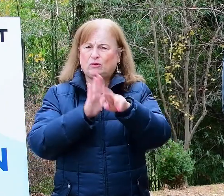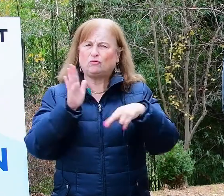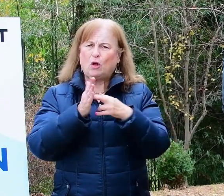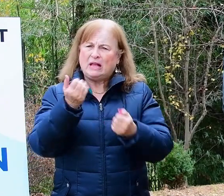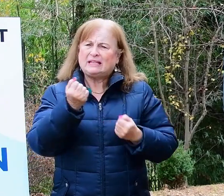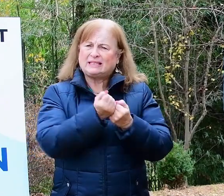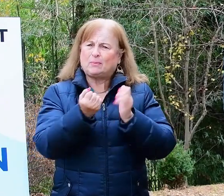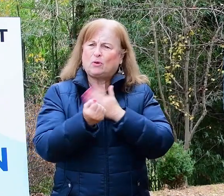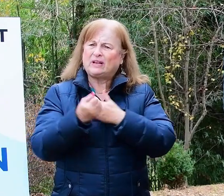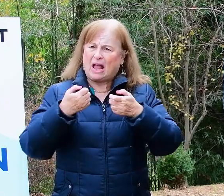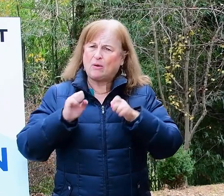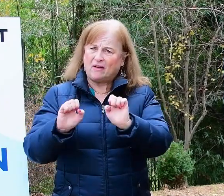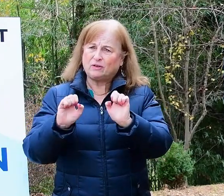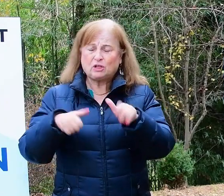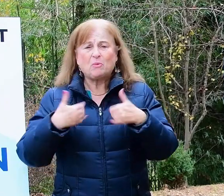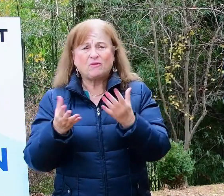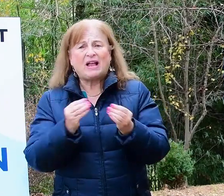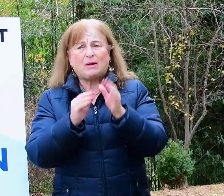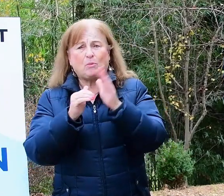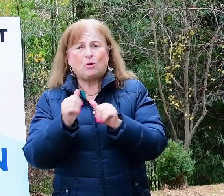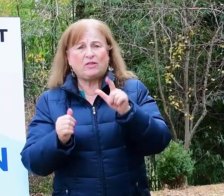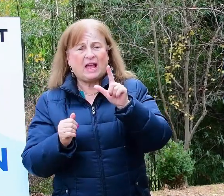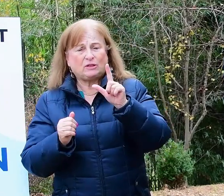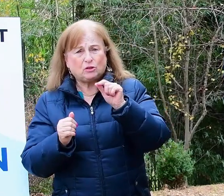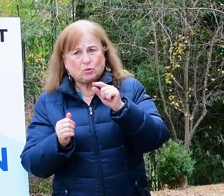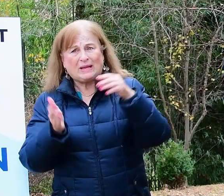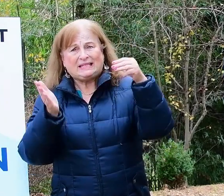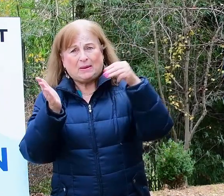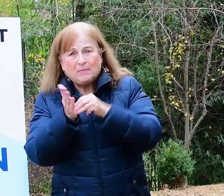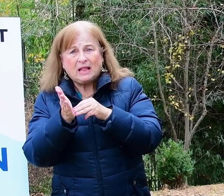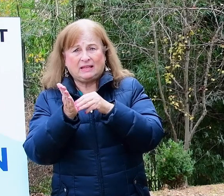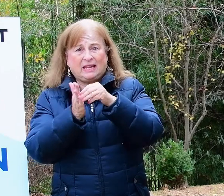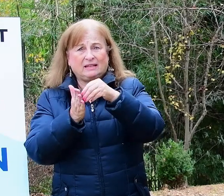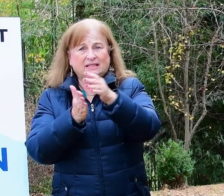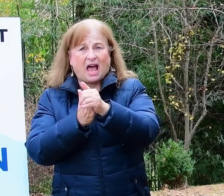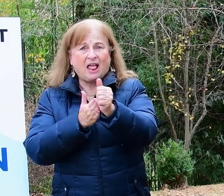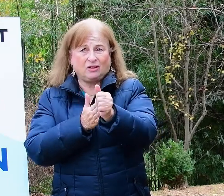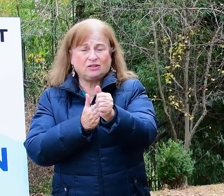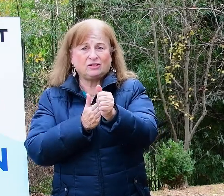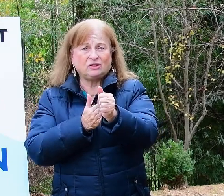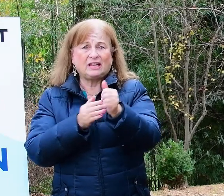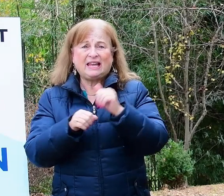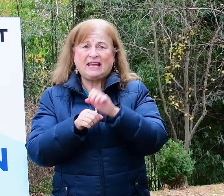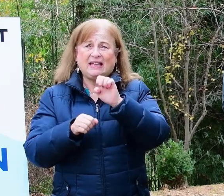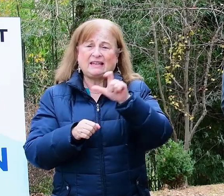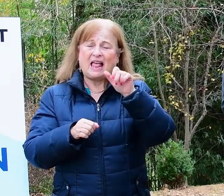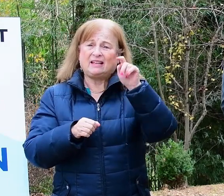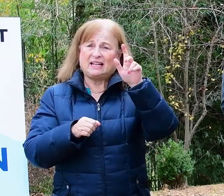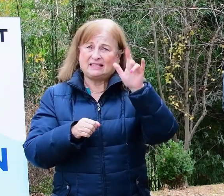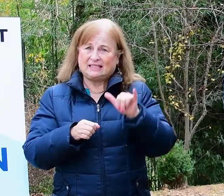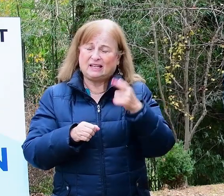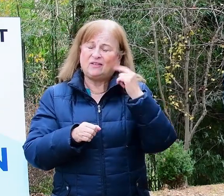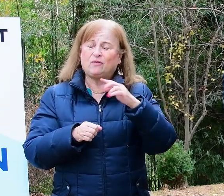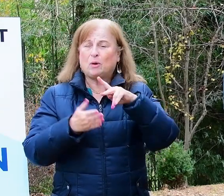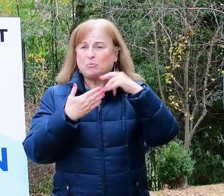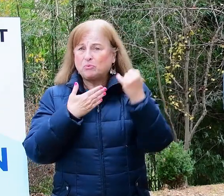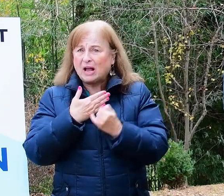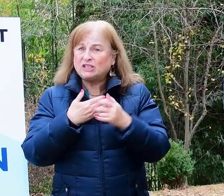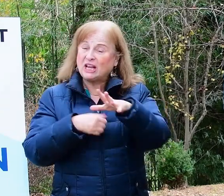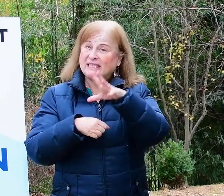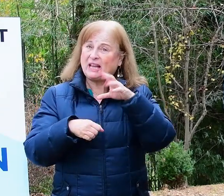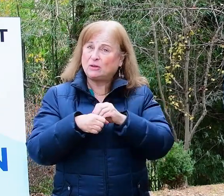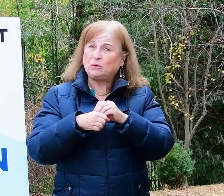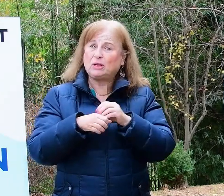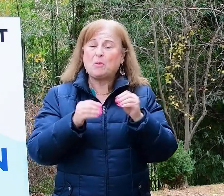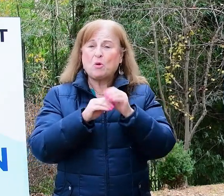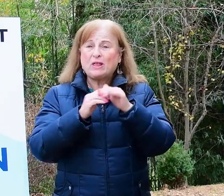supporting our efforts, providing more than $20 million in Ellicott City for projects including